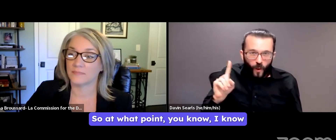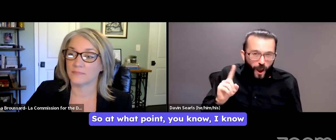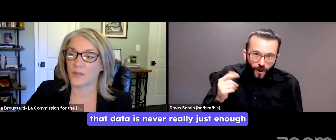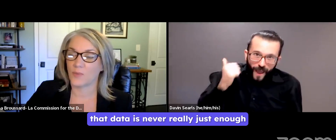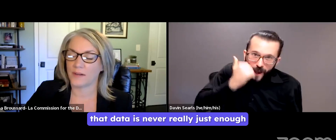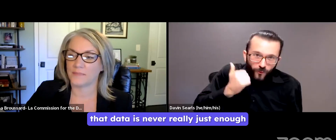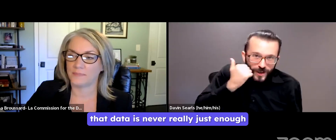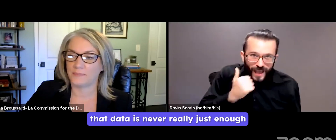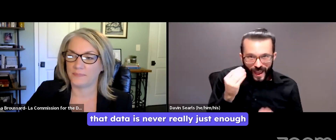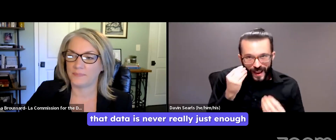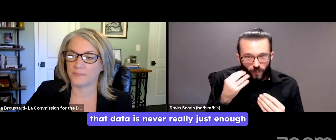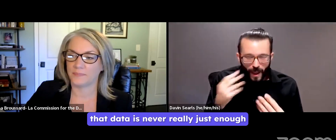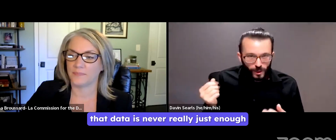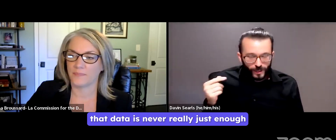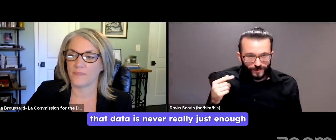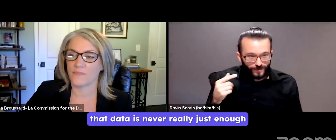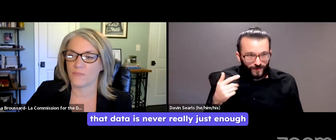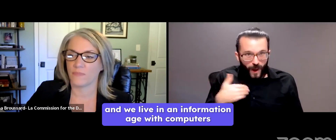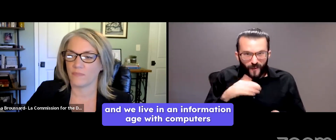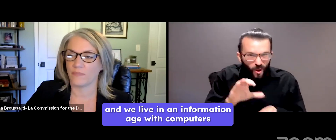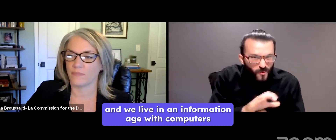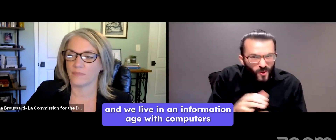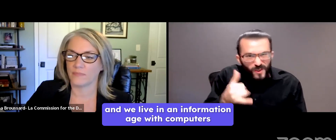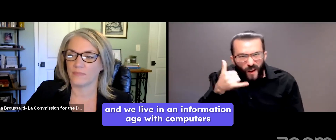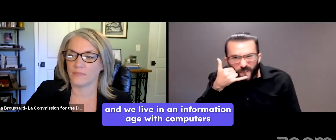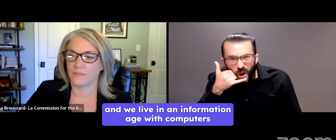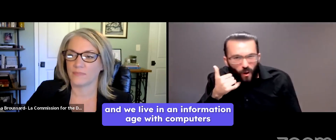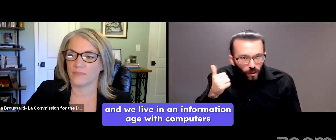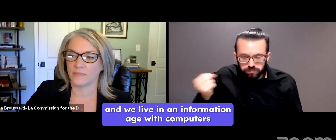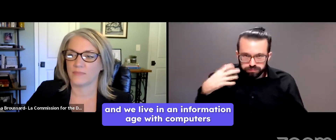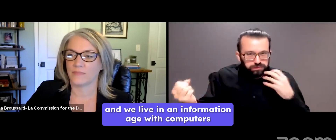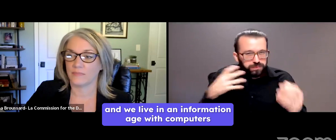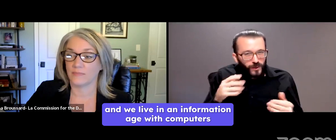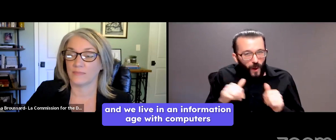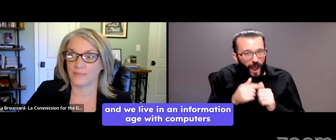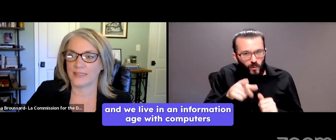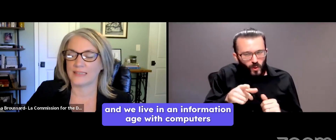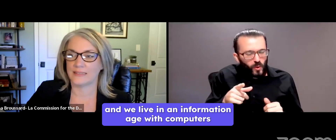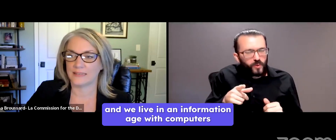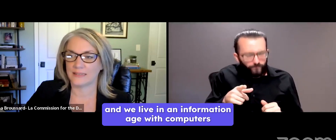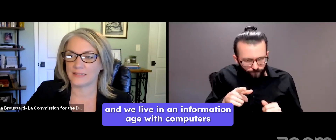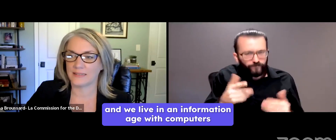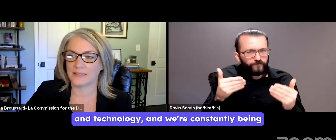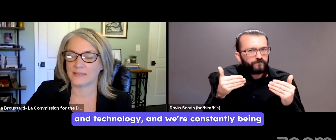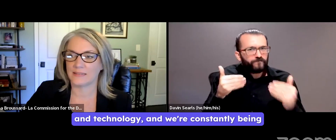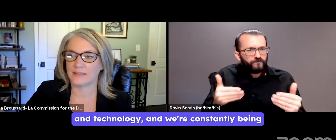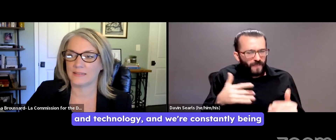I know that data is never really just enough, and we live in an information age with computers and technology,